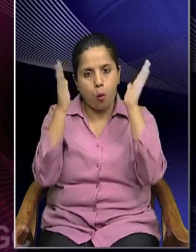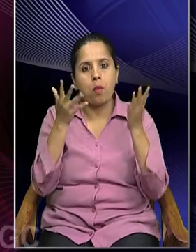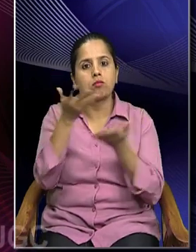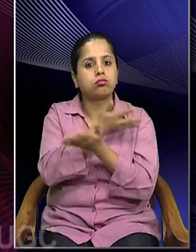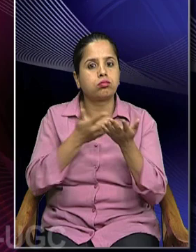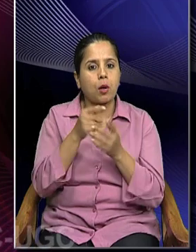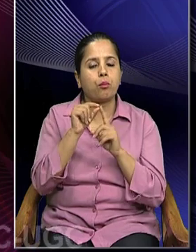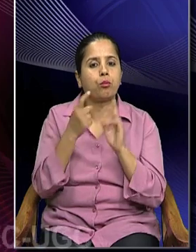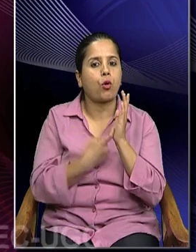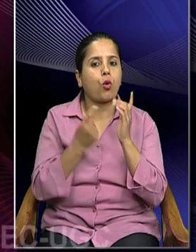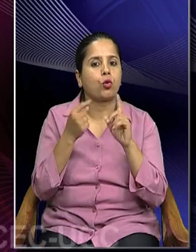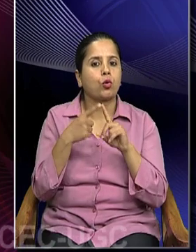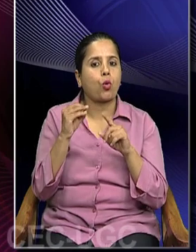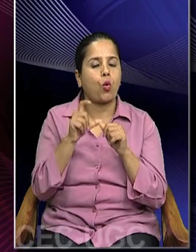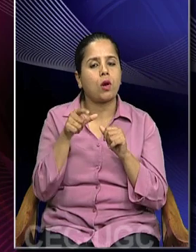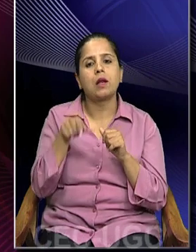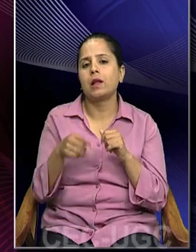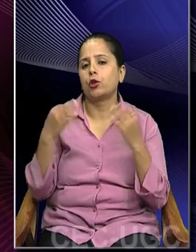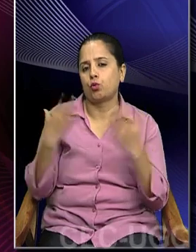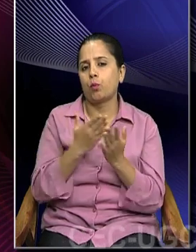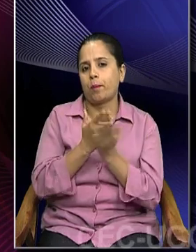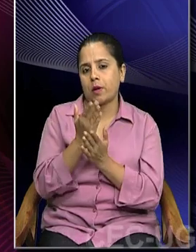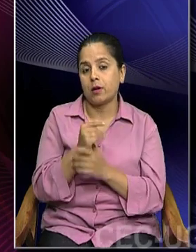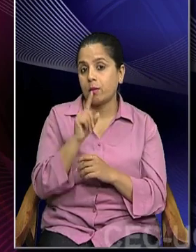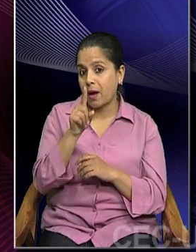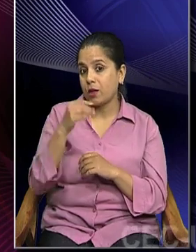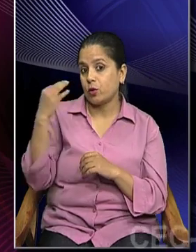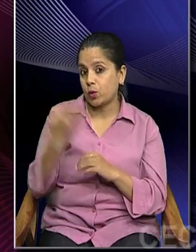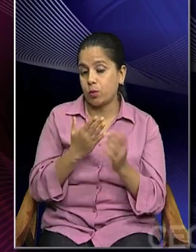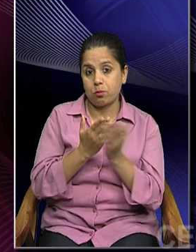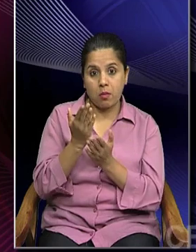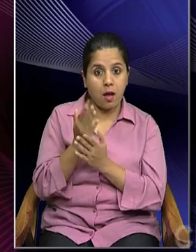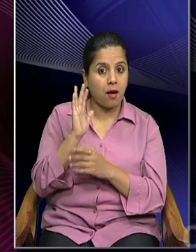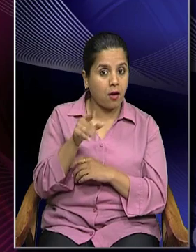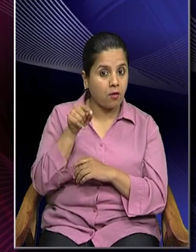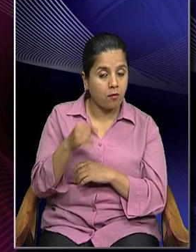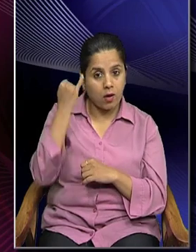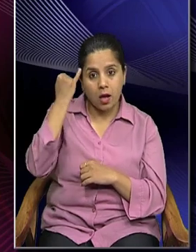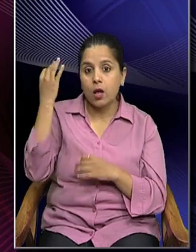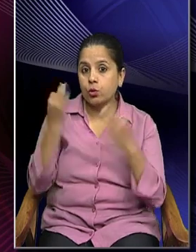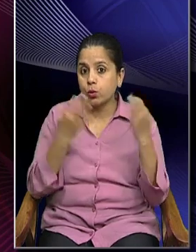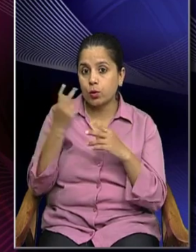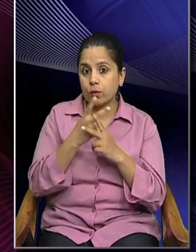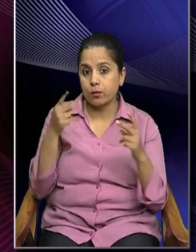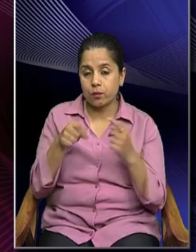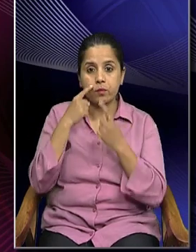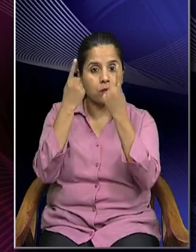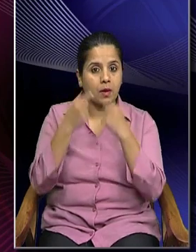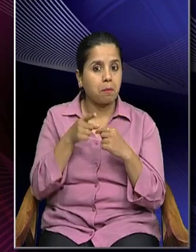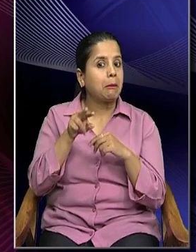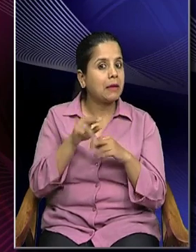protocols, which is a new method. Yet another method of innovative assessment is a